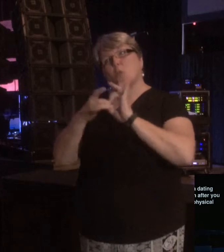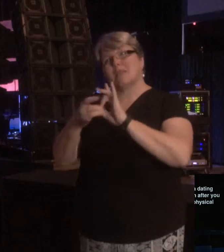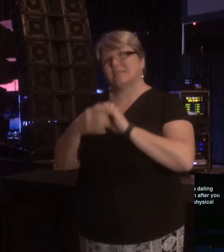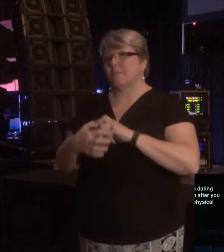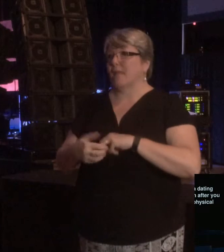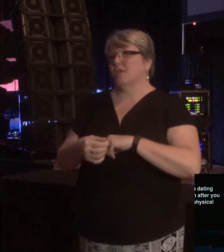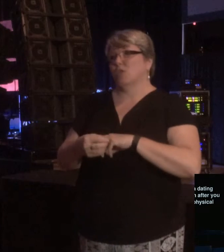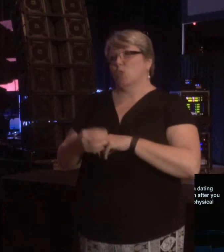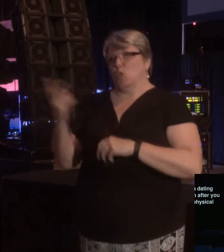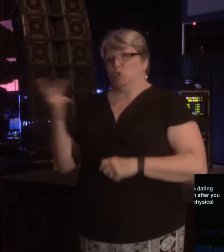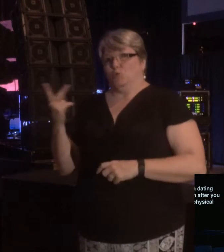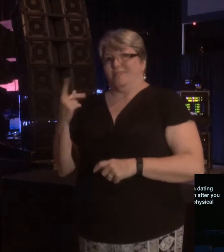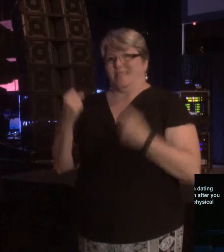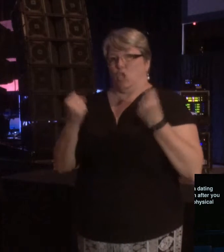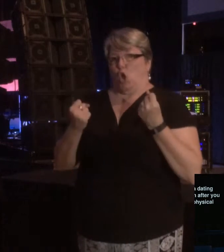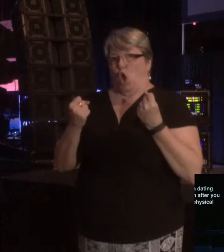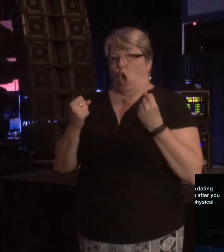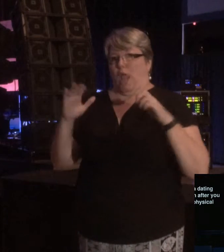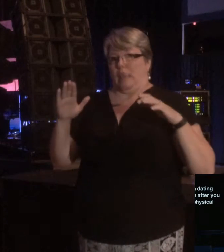Hello, Jordan.